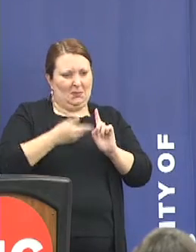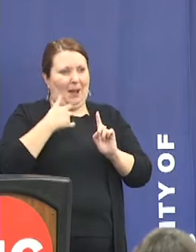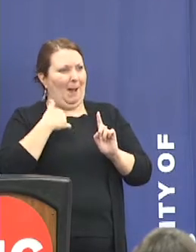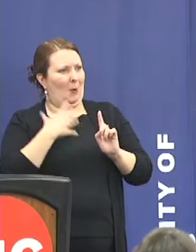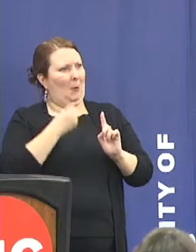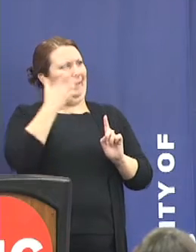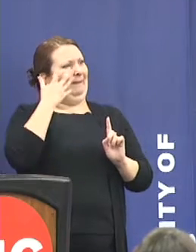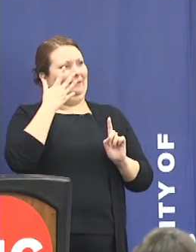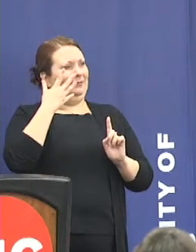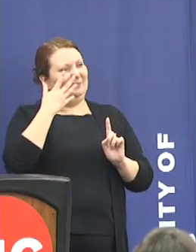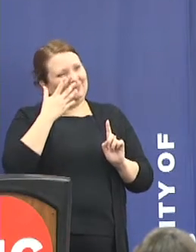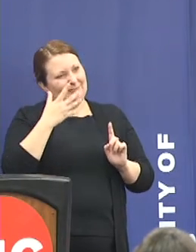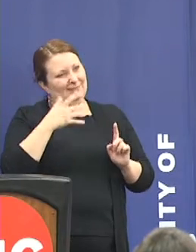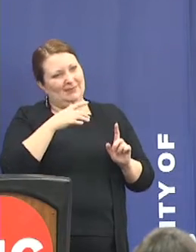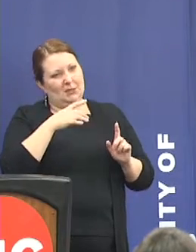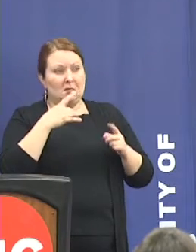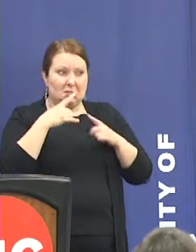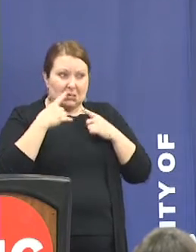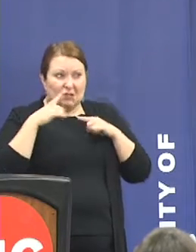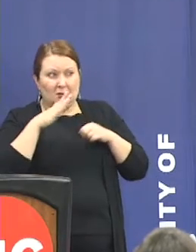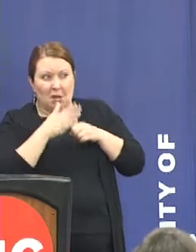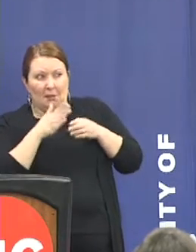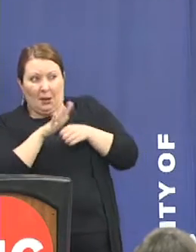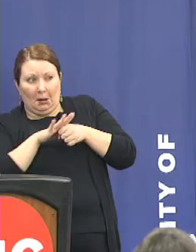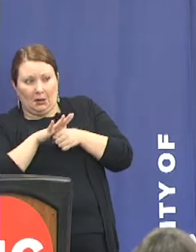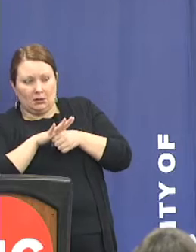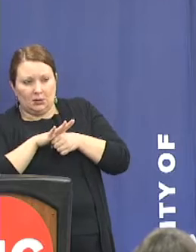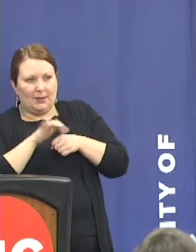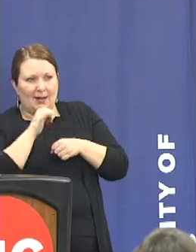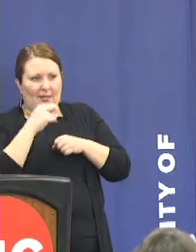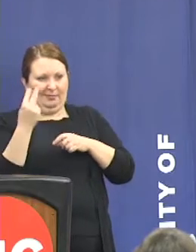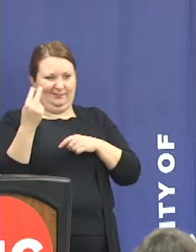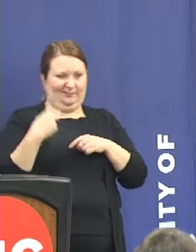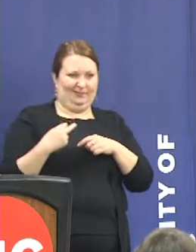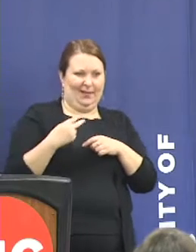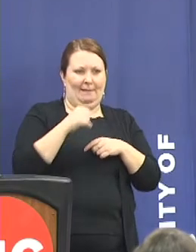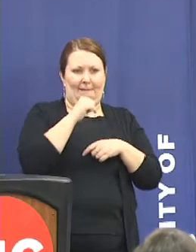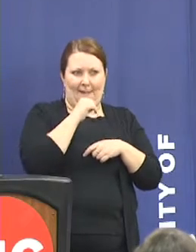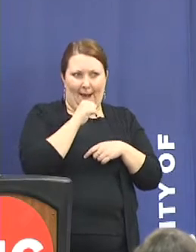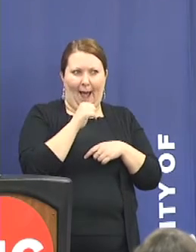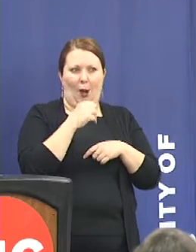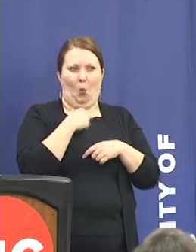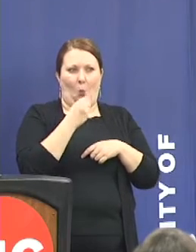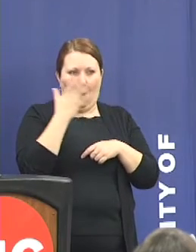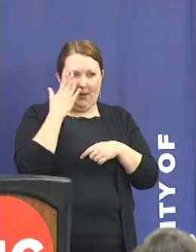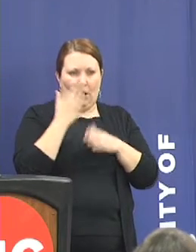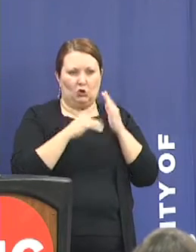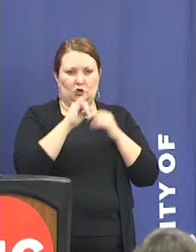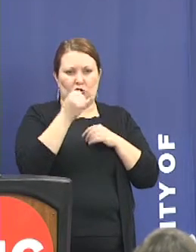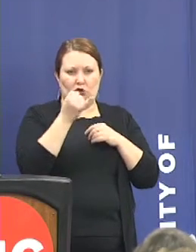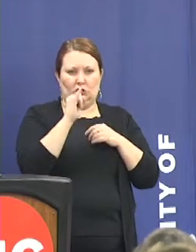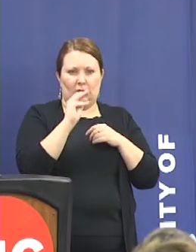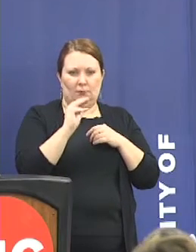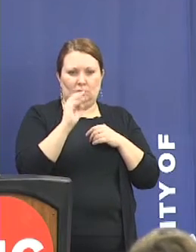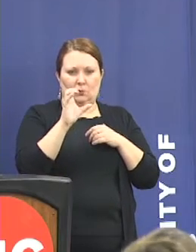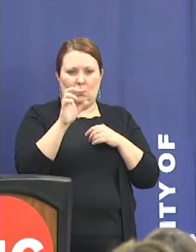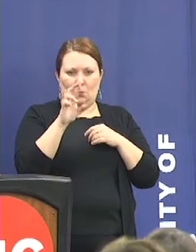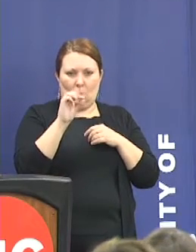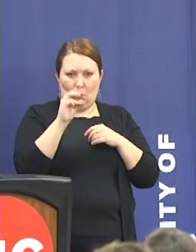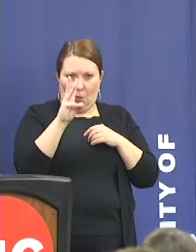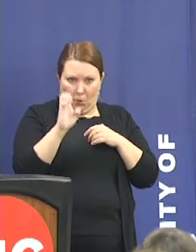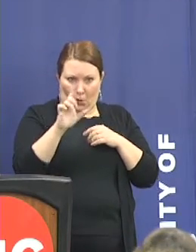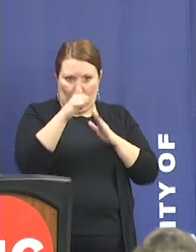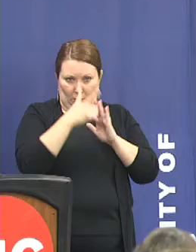white, and they were successful in certain realms so that they would not be considered non-white under Jim Crow, right? So there's